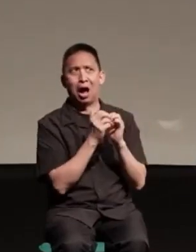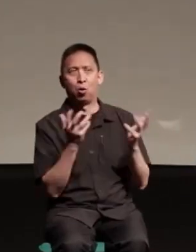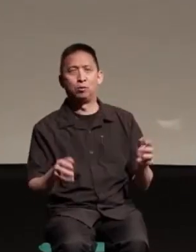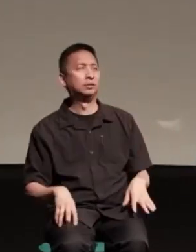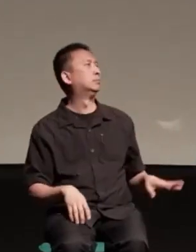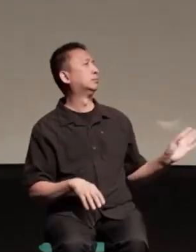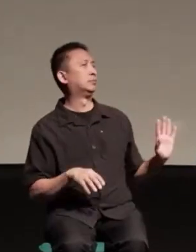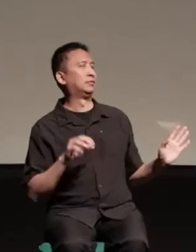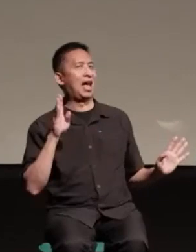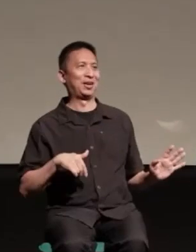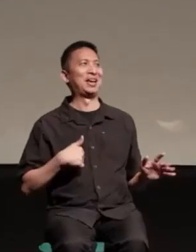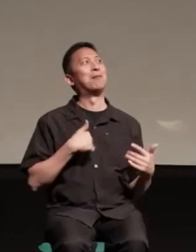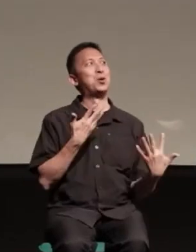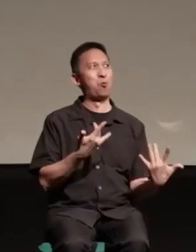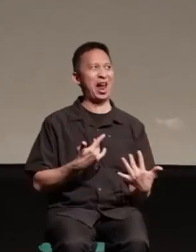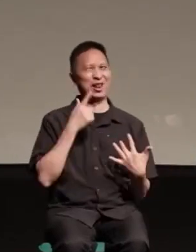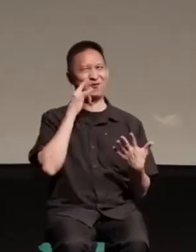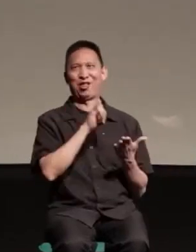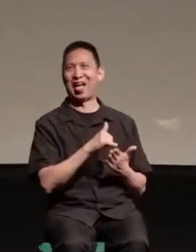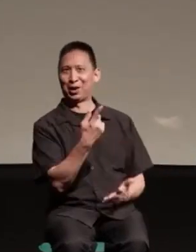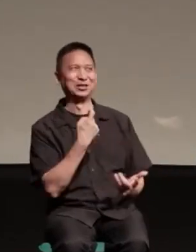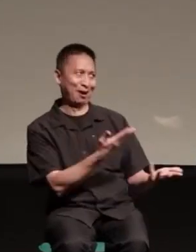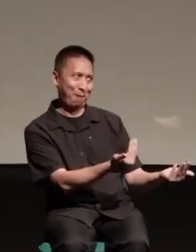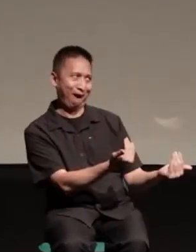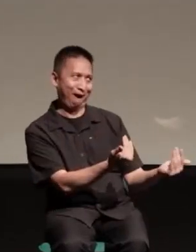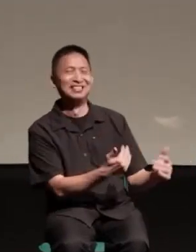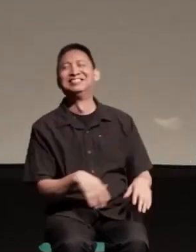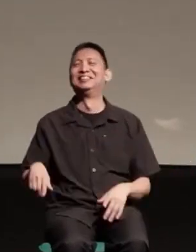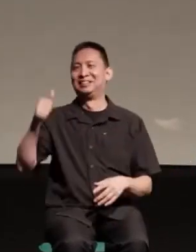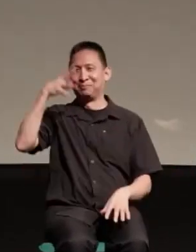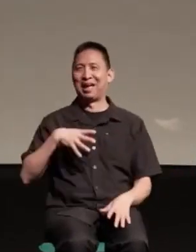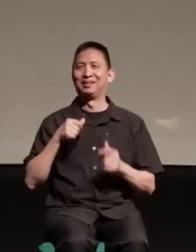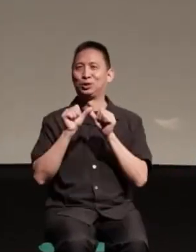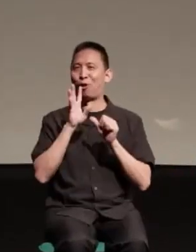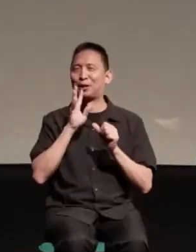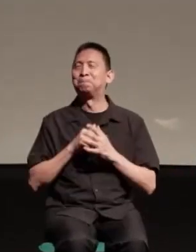now this is what I've been waiting for. Because